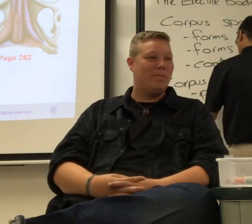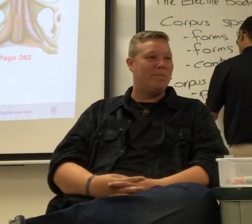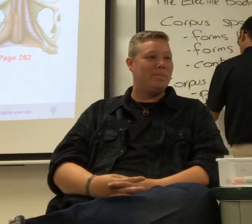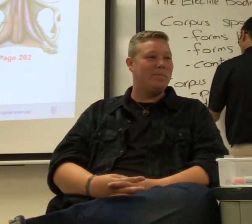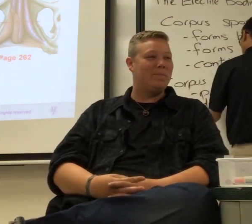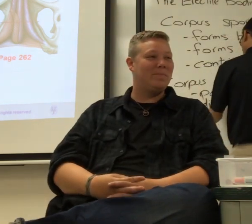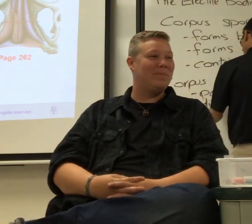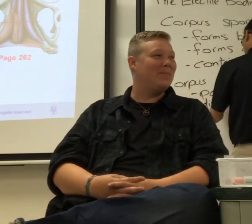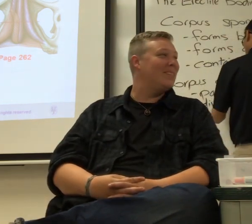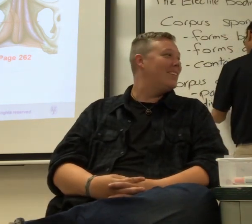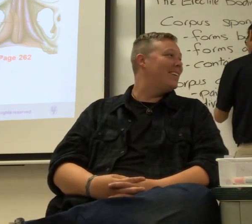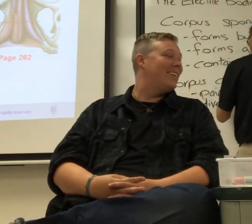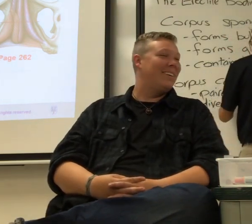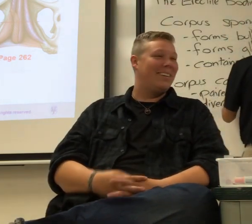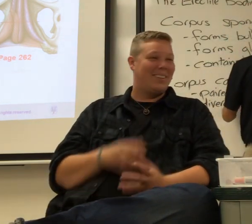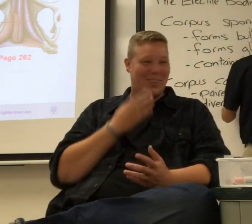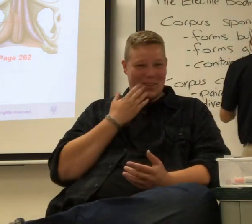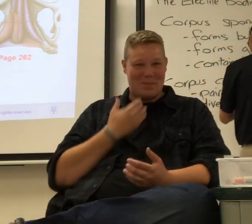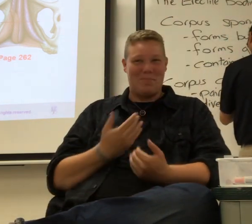diverges,